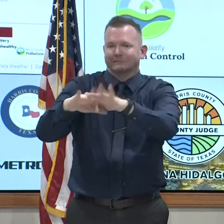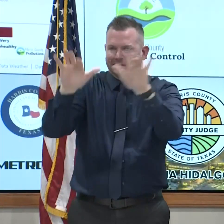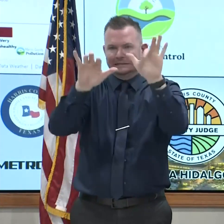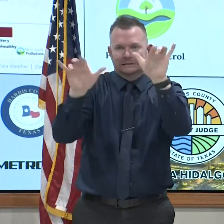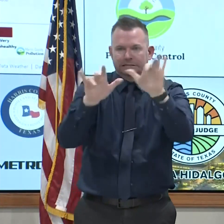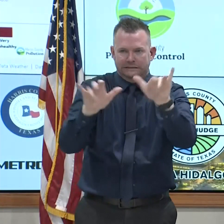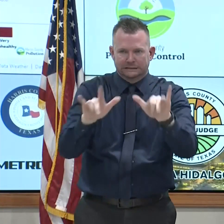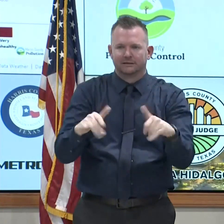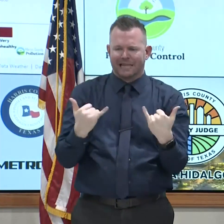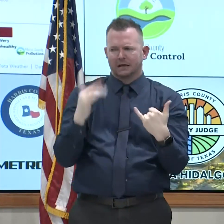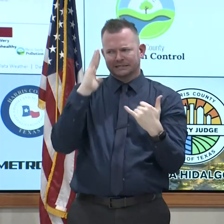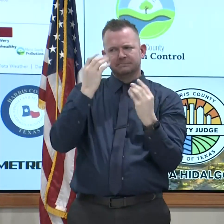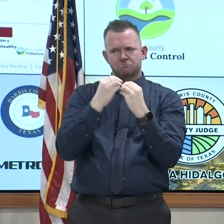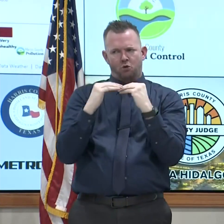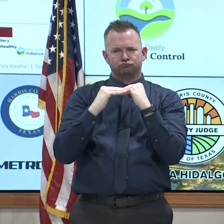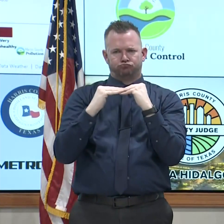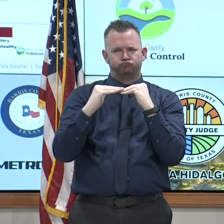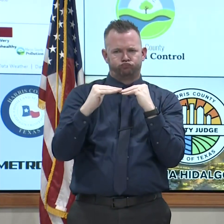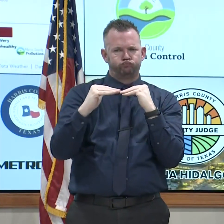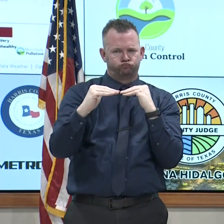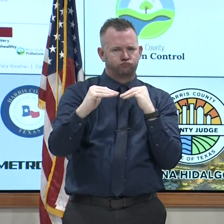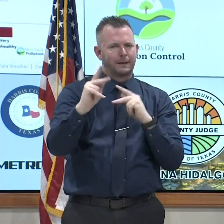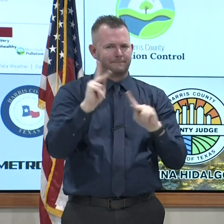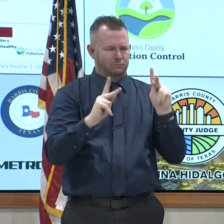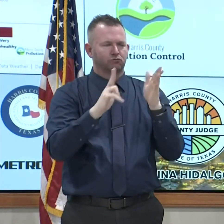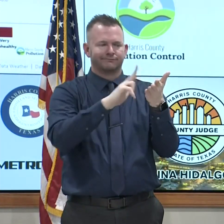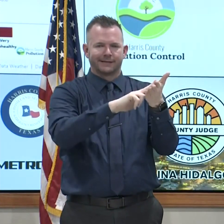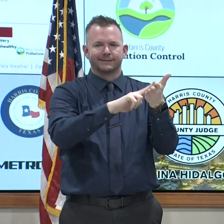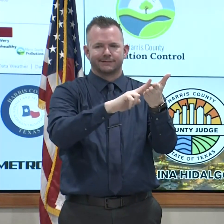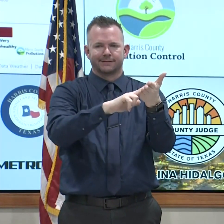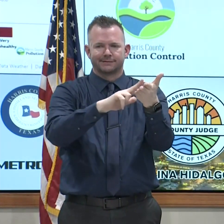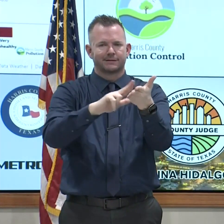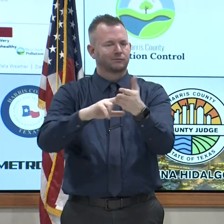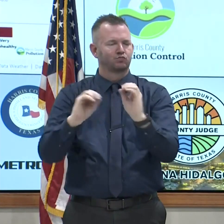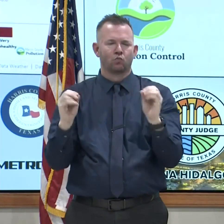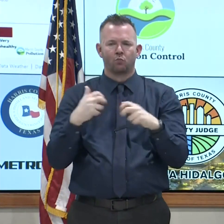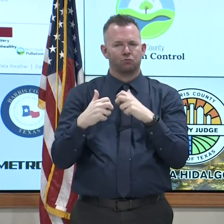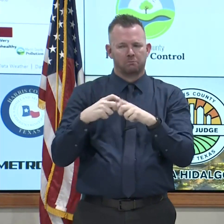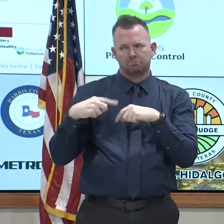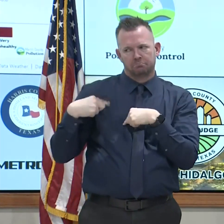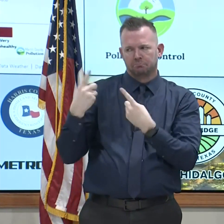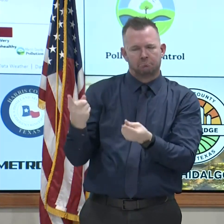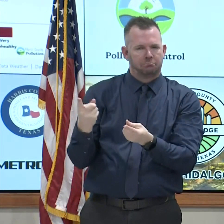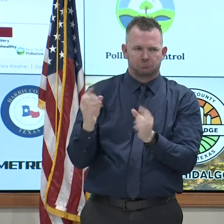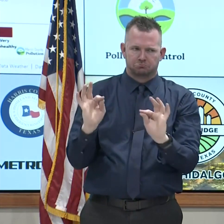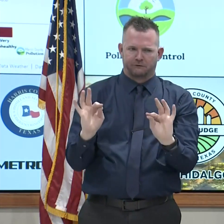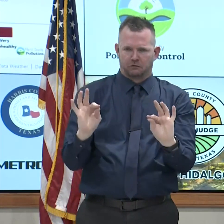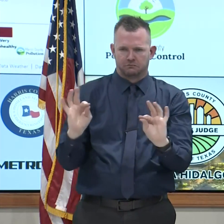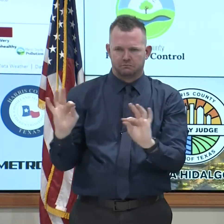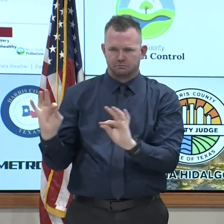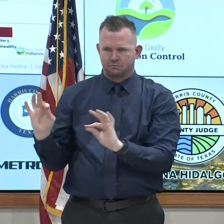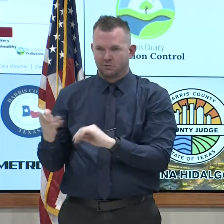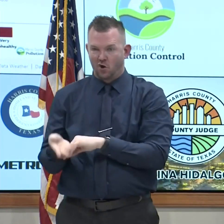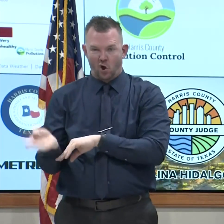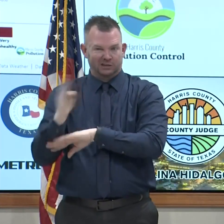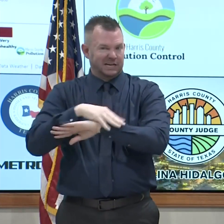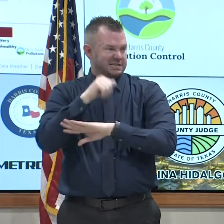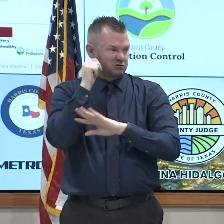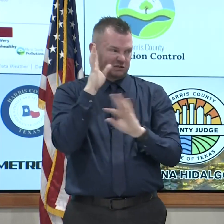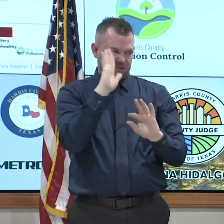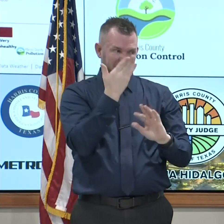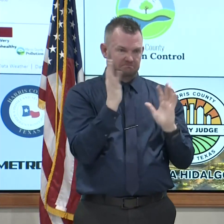stabilized to a steady stream, we haven't had any issues with the website. Certainly not all of yesterday. Not